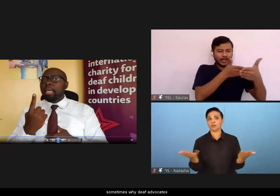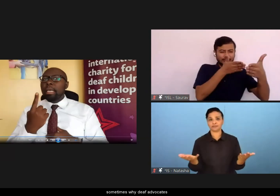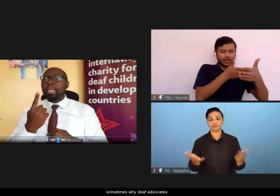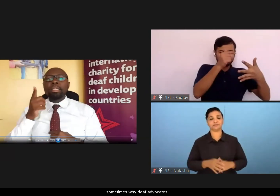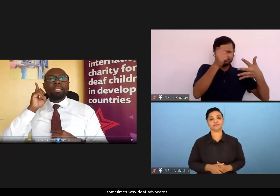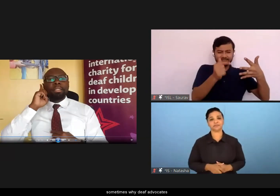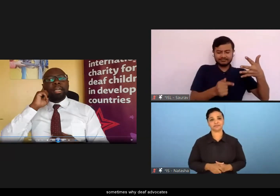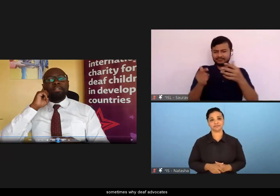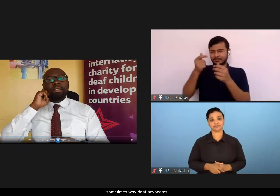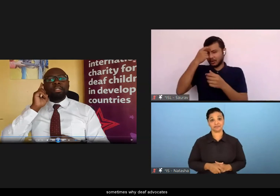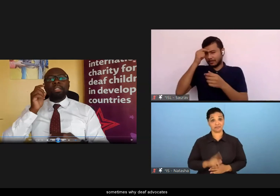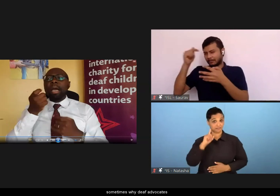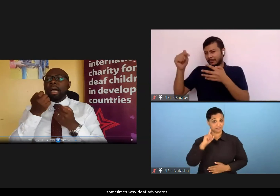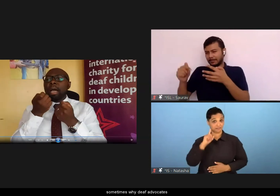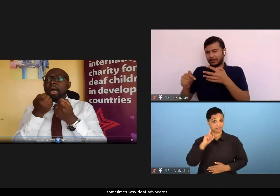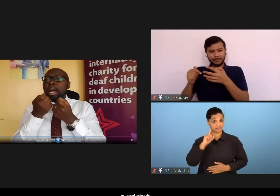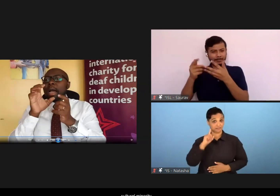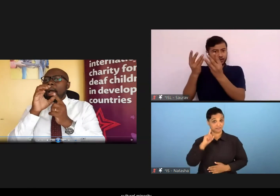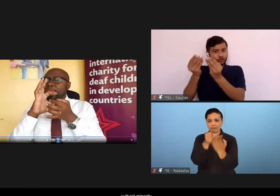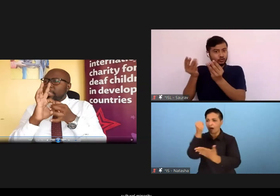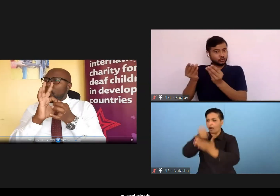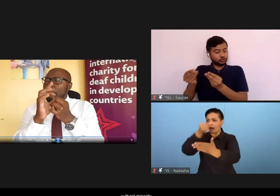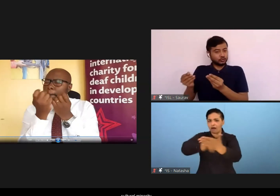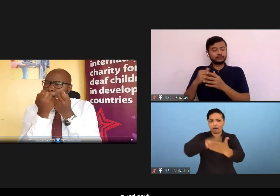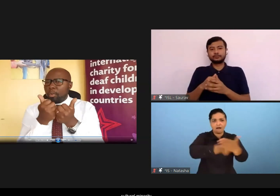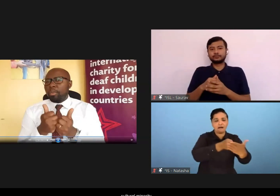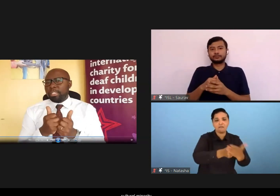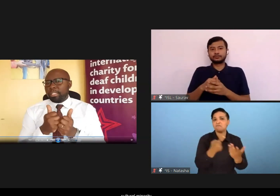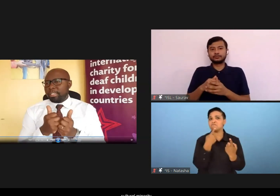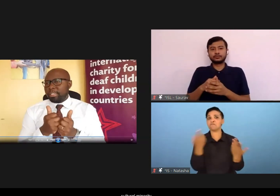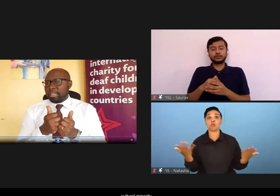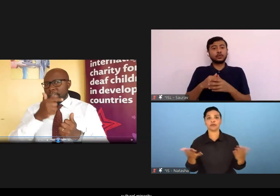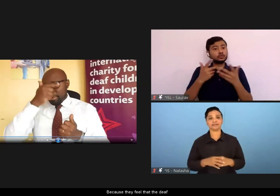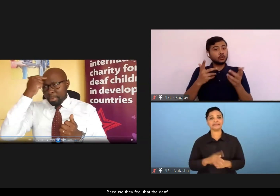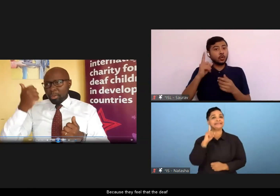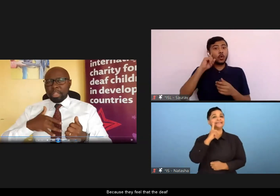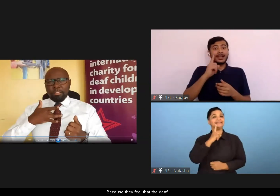sometimes why deaf advocates say that deaf is a cultural minority,